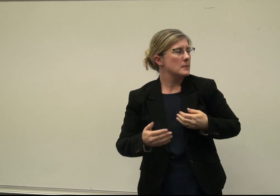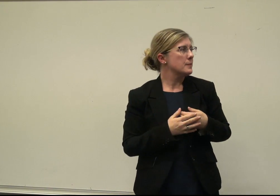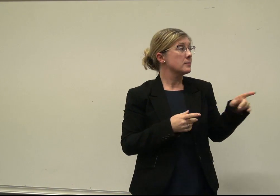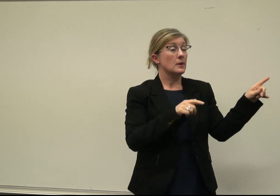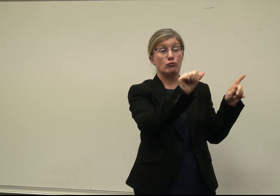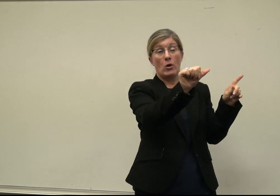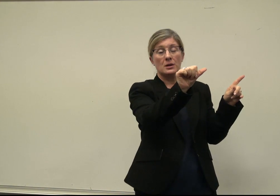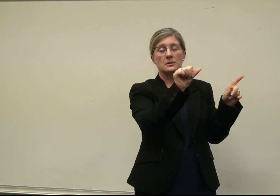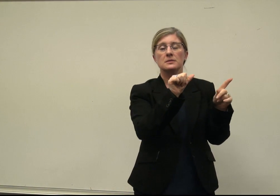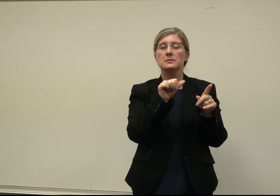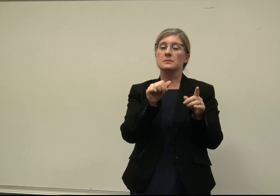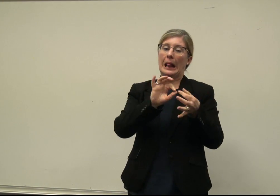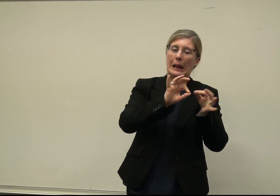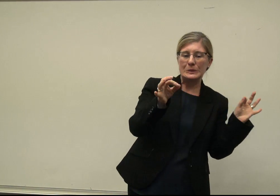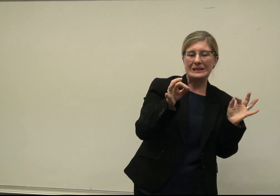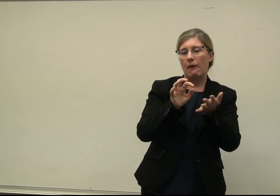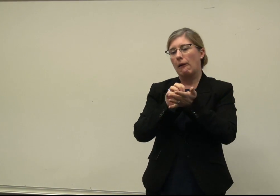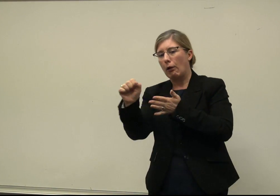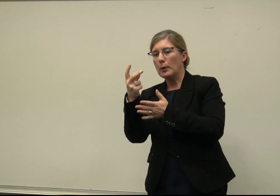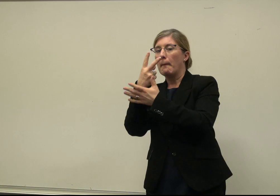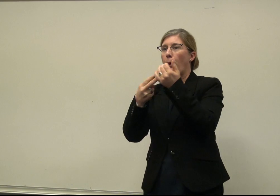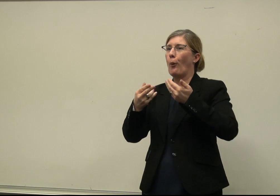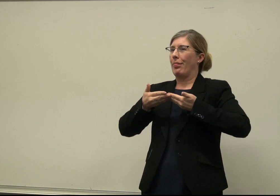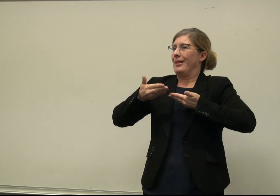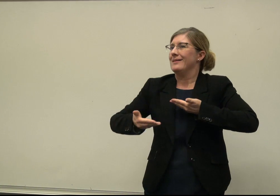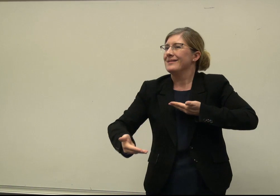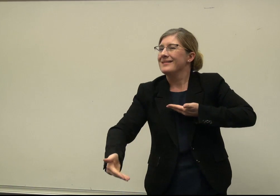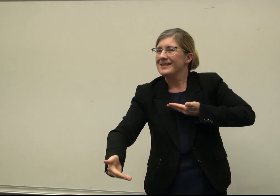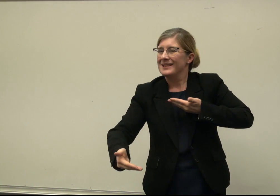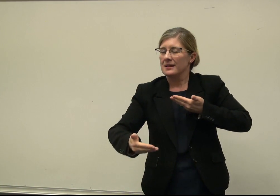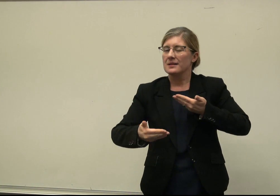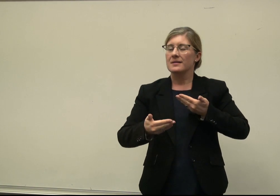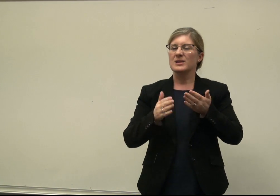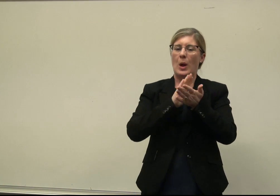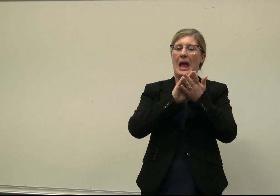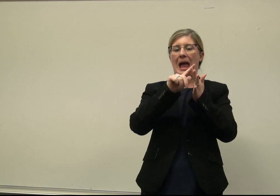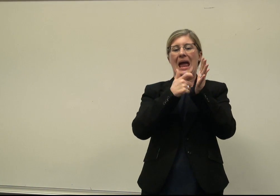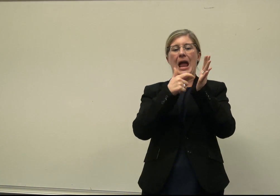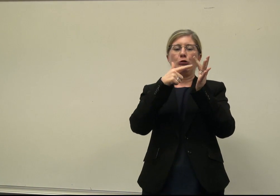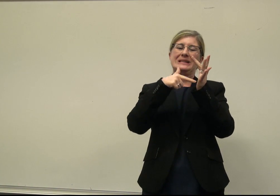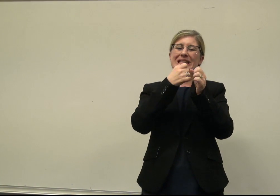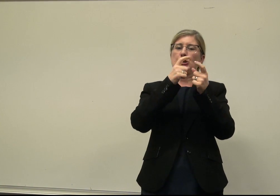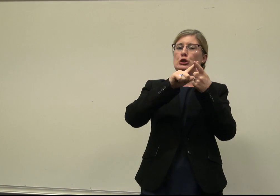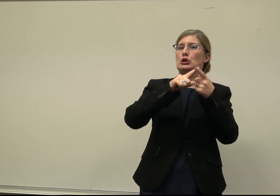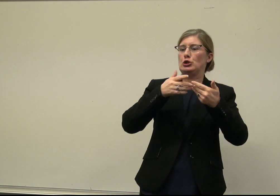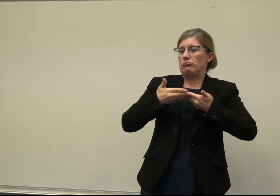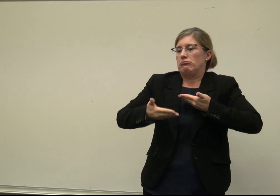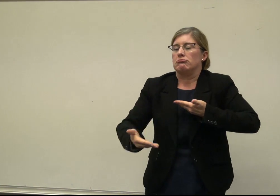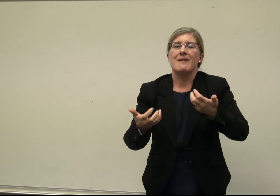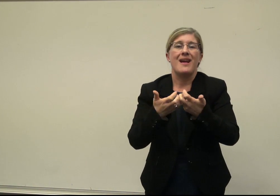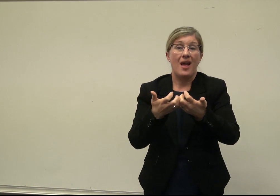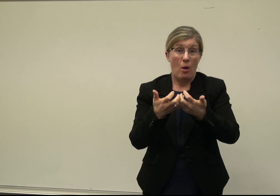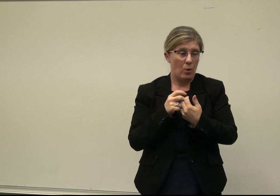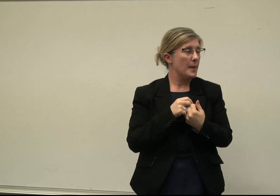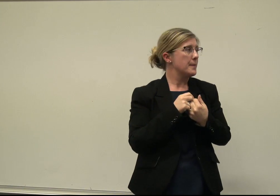aspect. I personally think that a lively language is